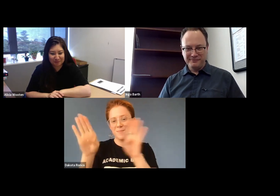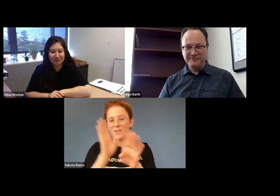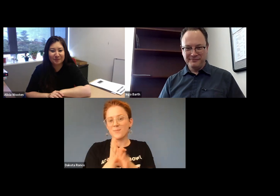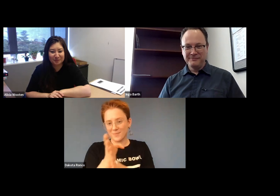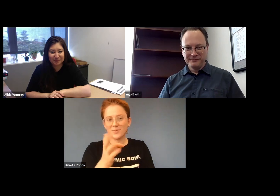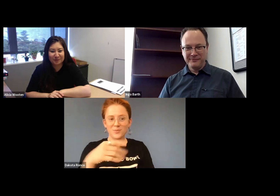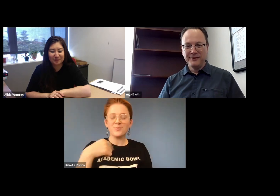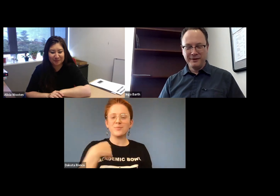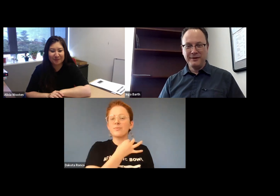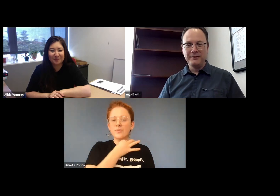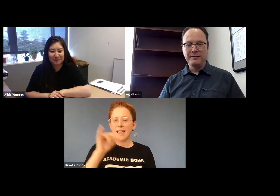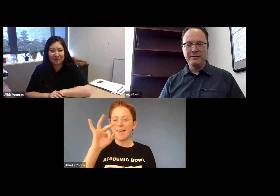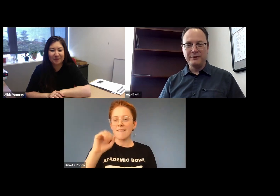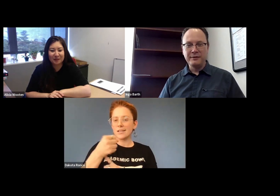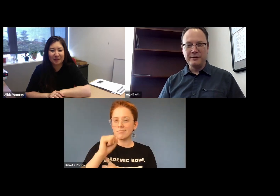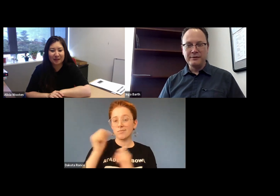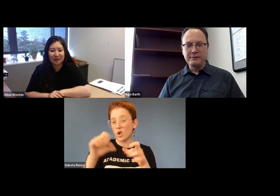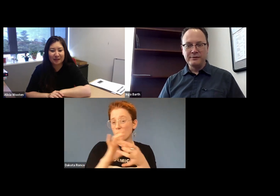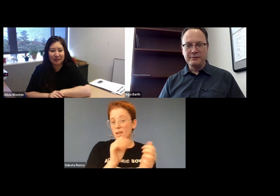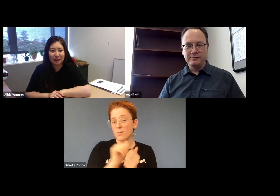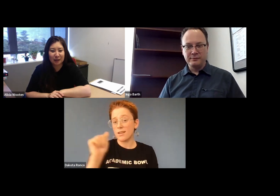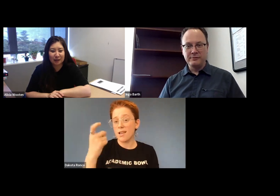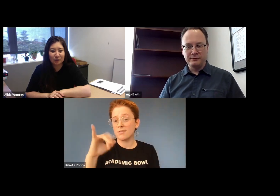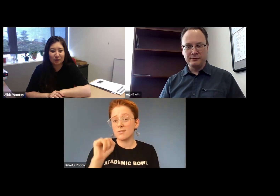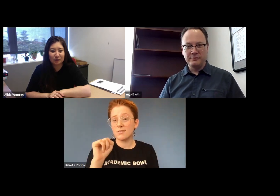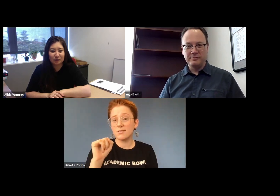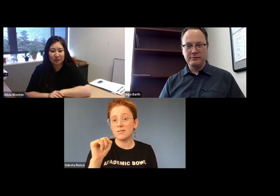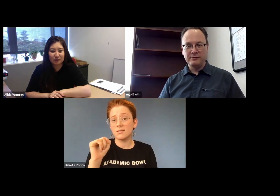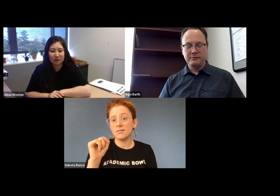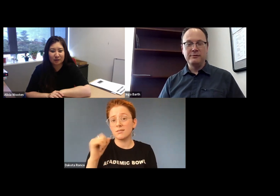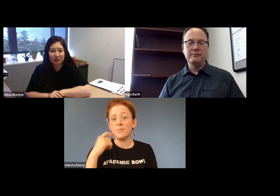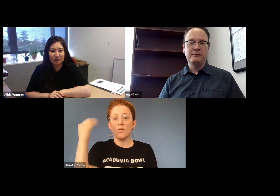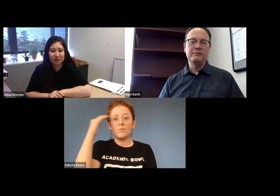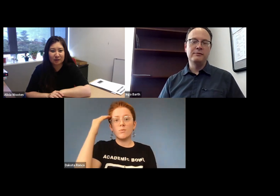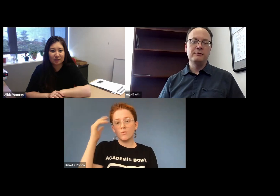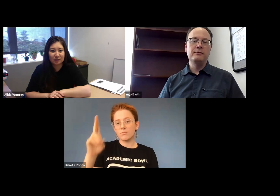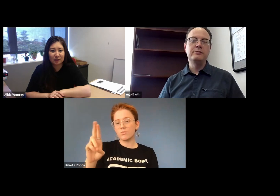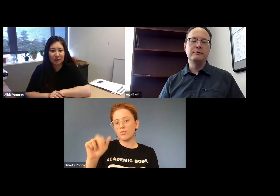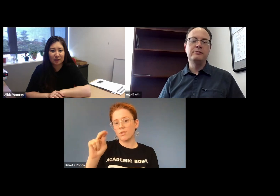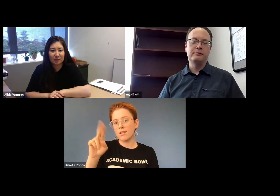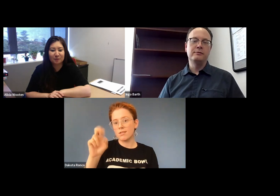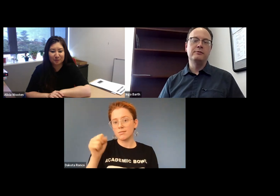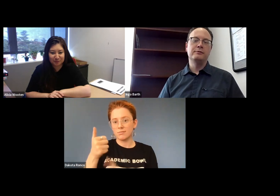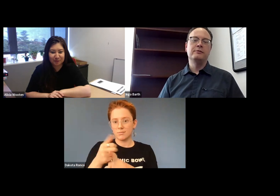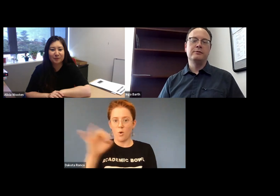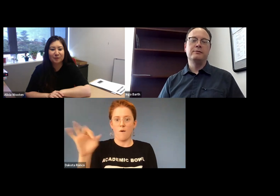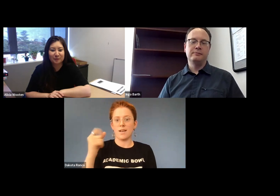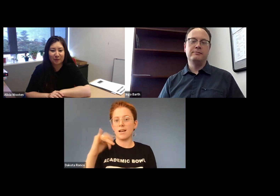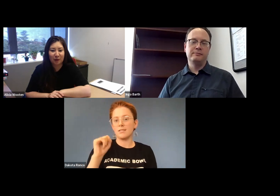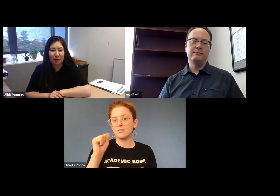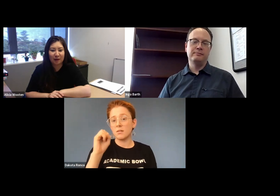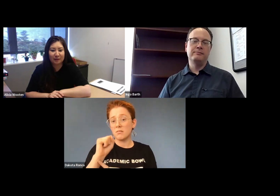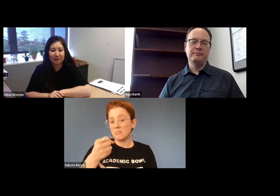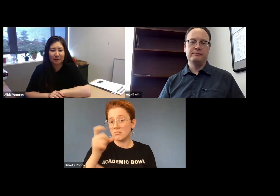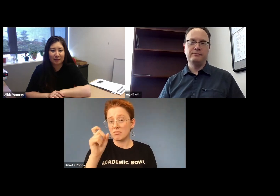and I'm a senior here at Gallaudet. I'm a biology major. I was wondering if the palm